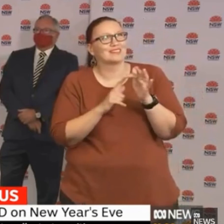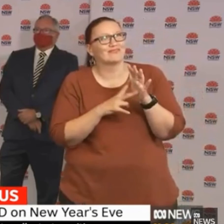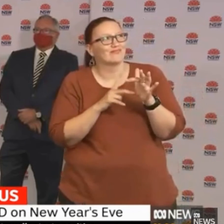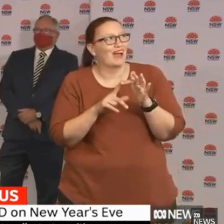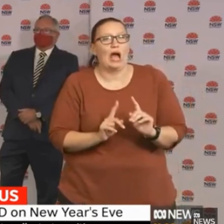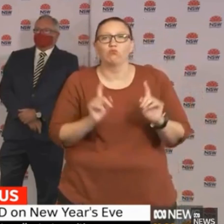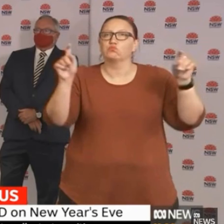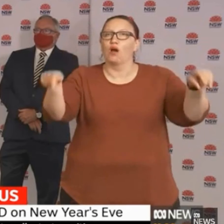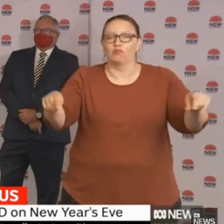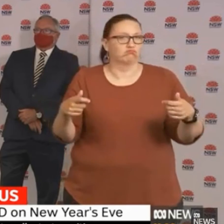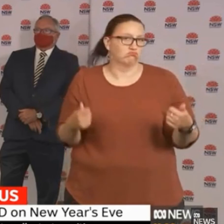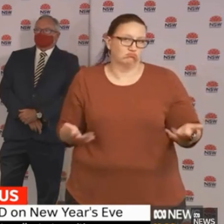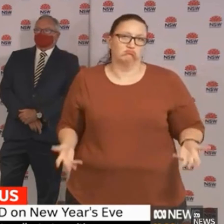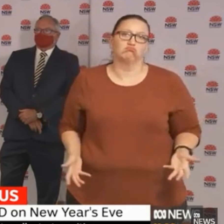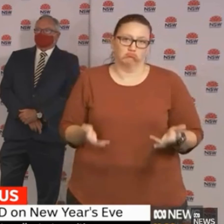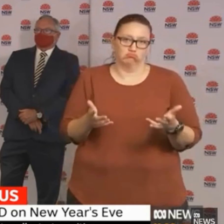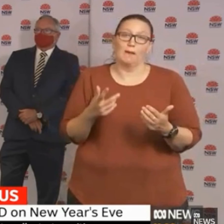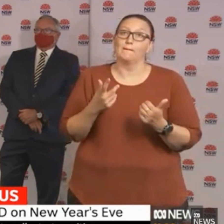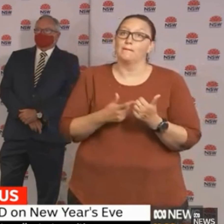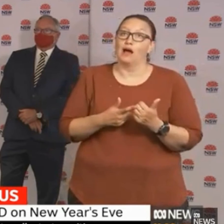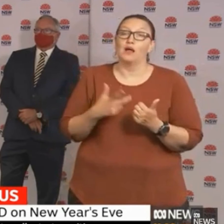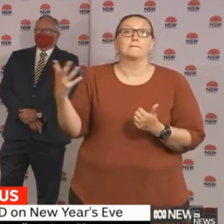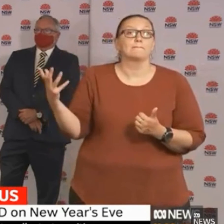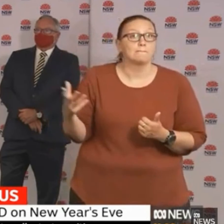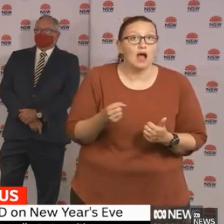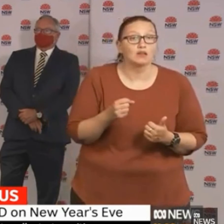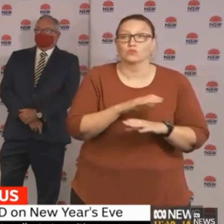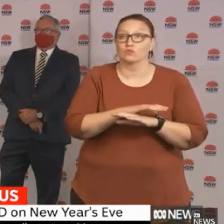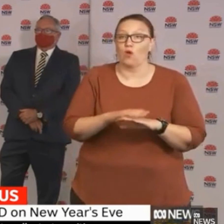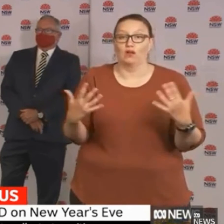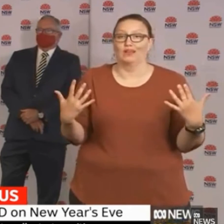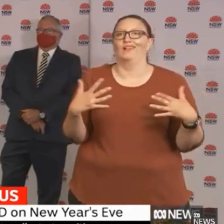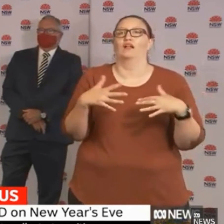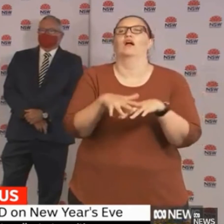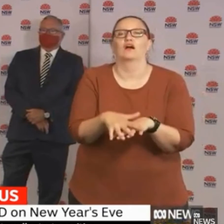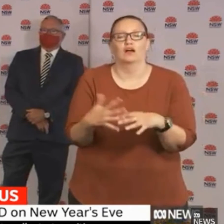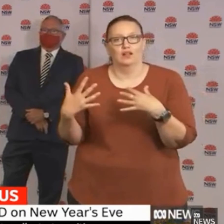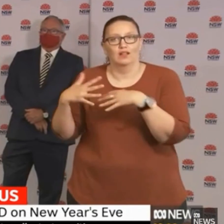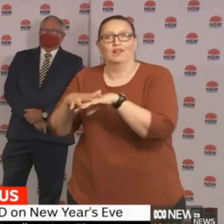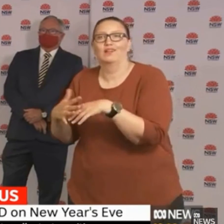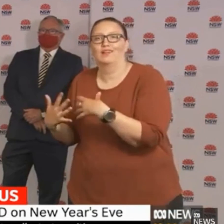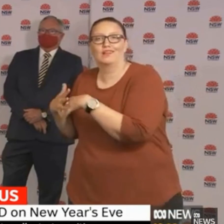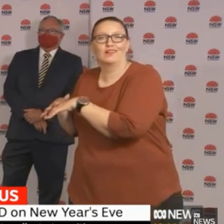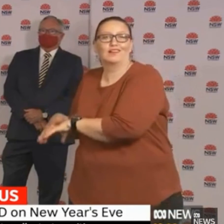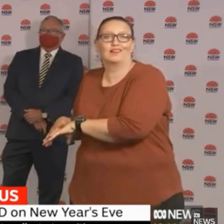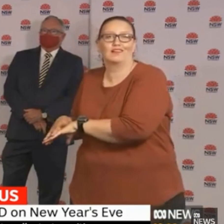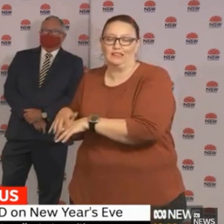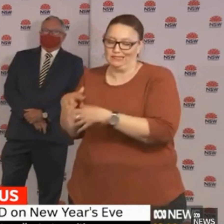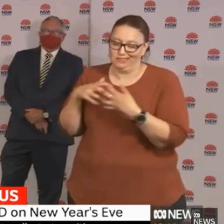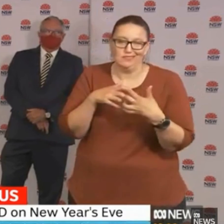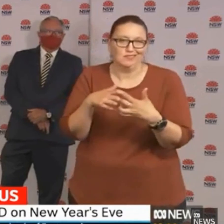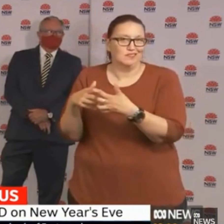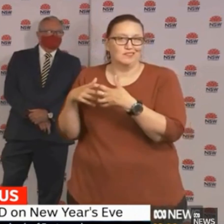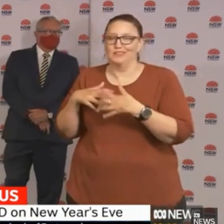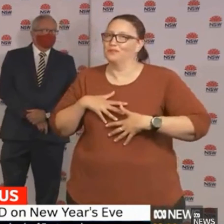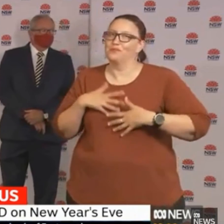is recommended. We only insist that those groups of 10 don't converge with each other, so that you have a massive number